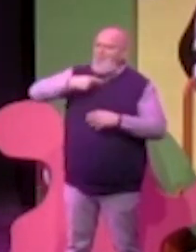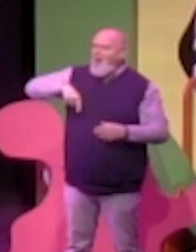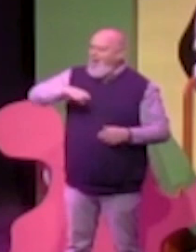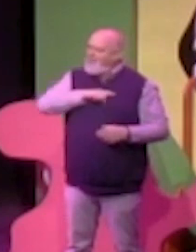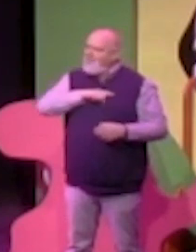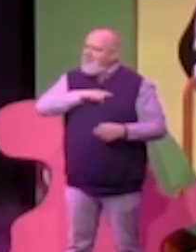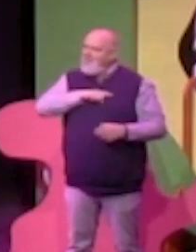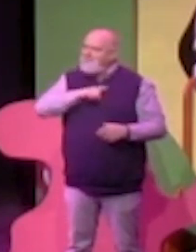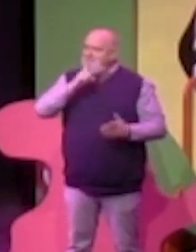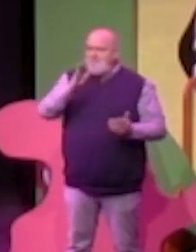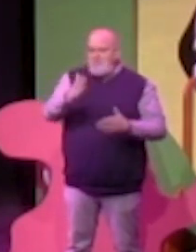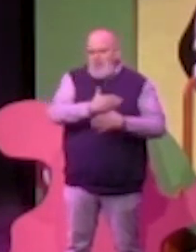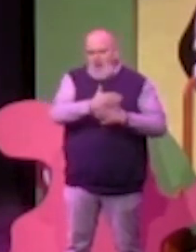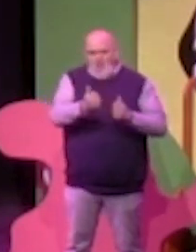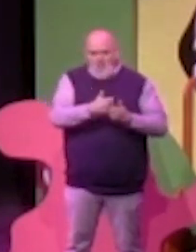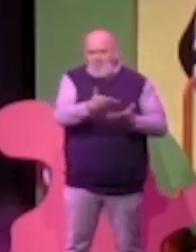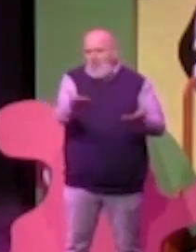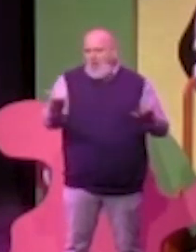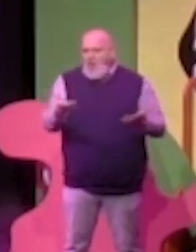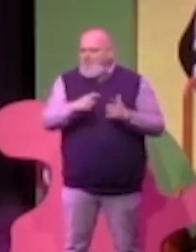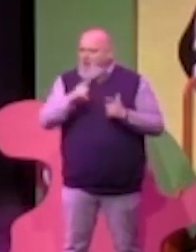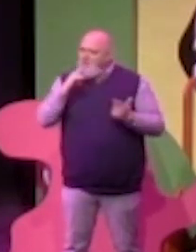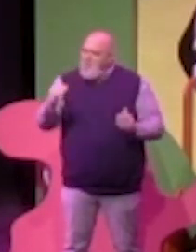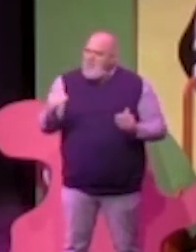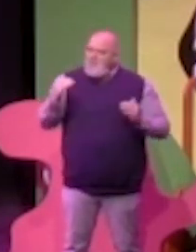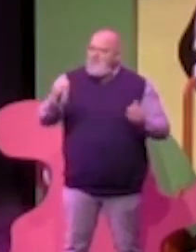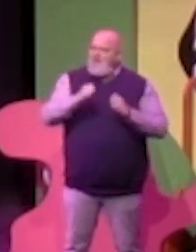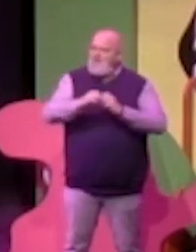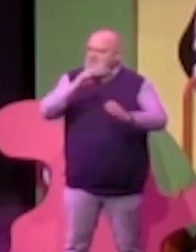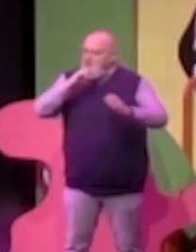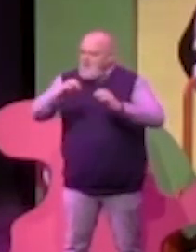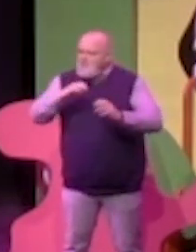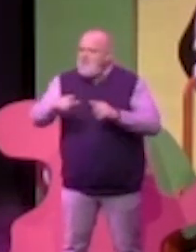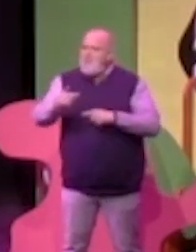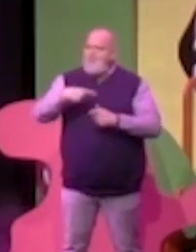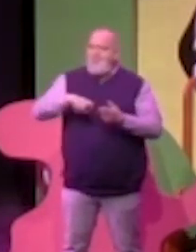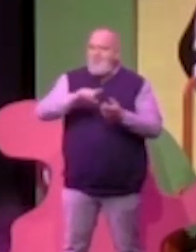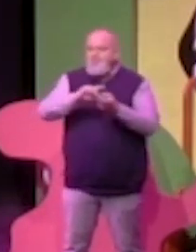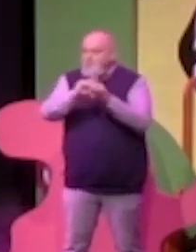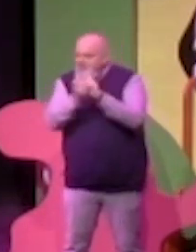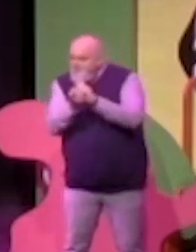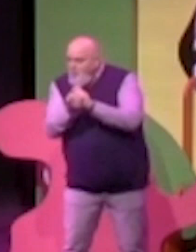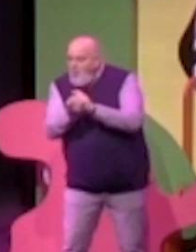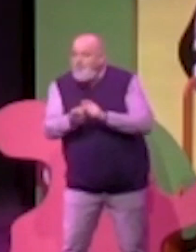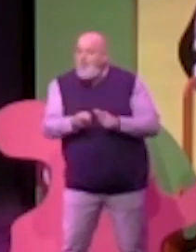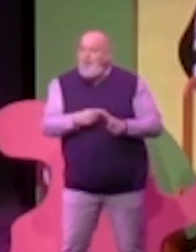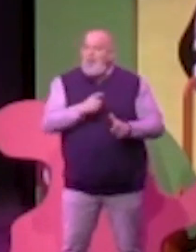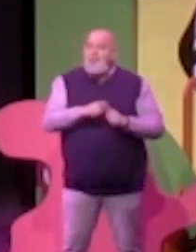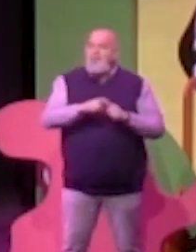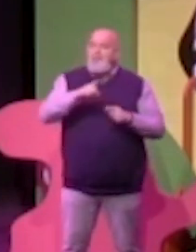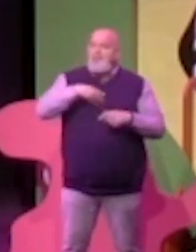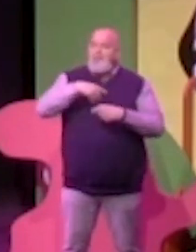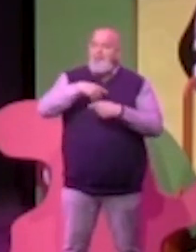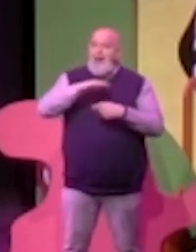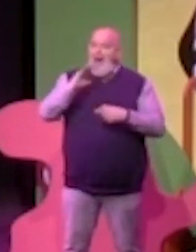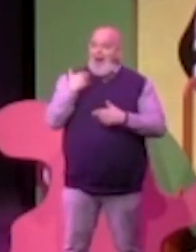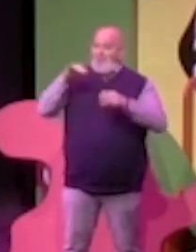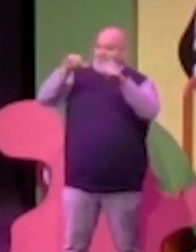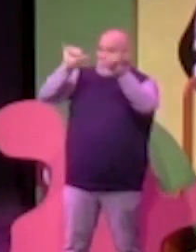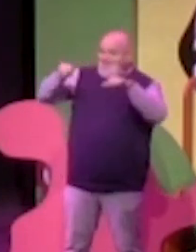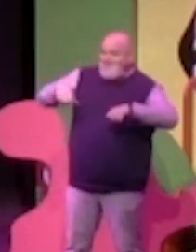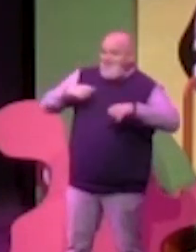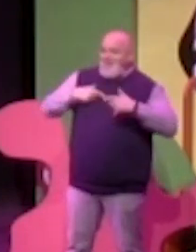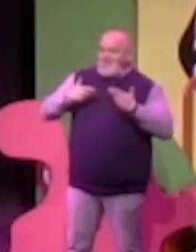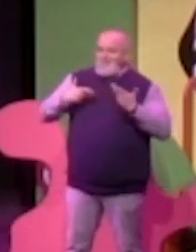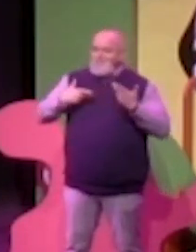you. How can we really advance this conversation around transforming our systems,